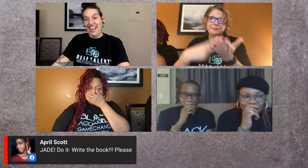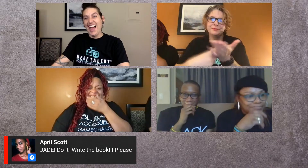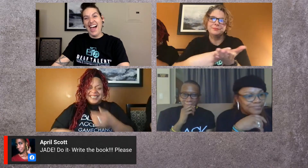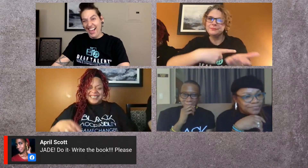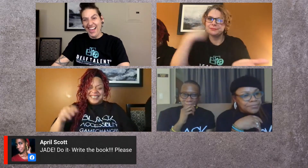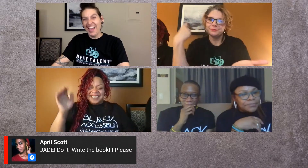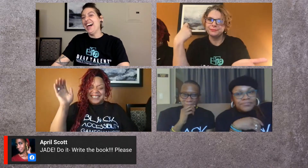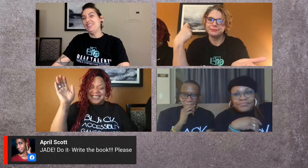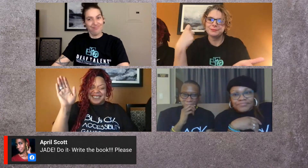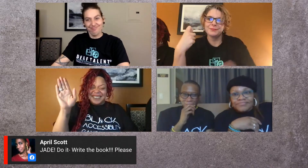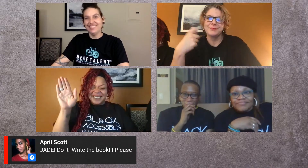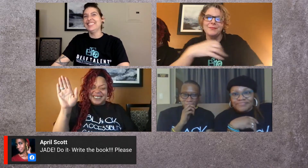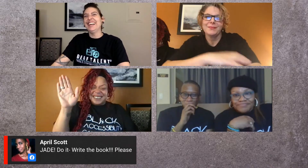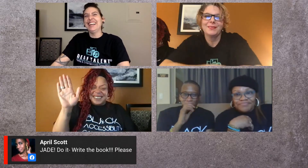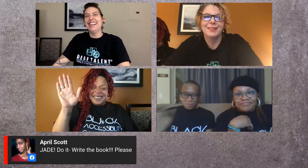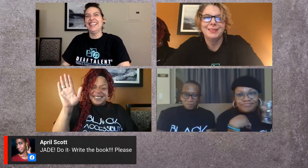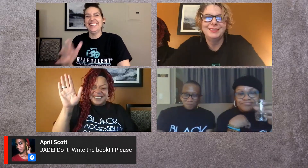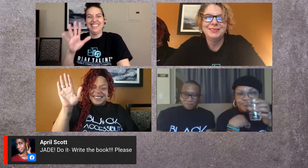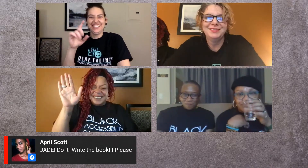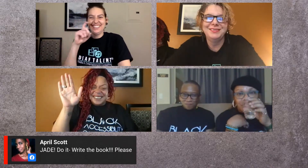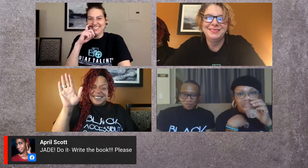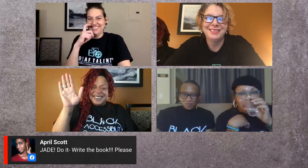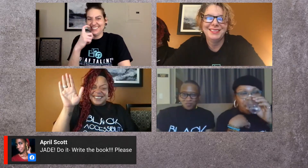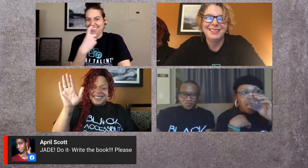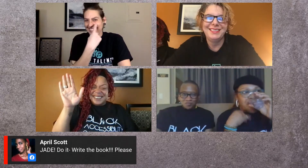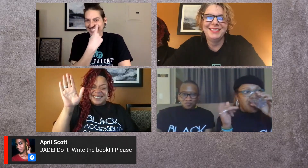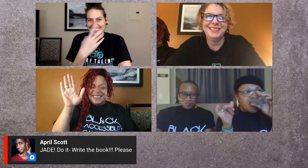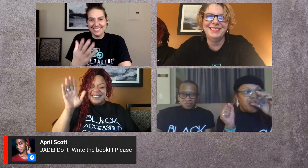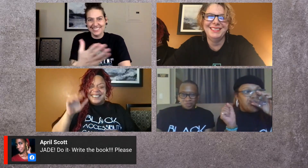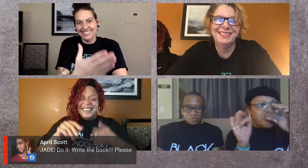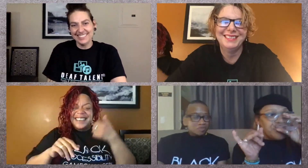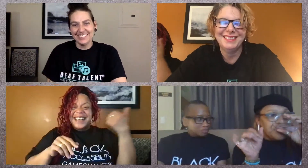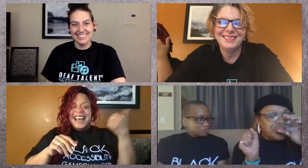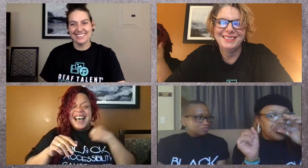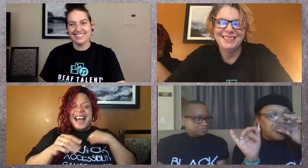But finally, they'll get it. Period. They'll get it.